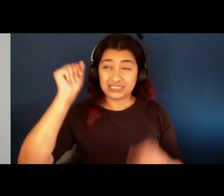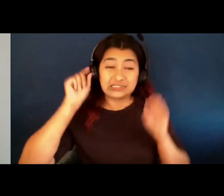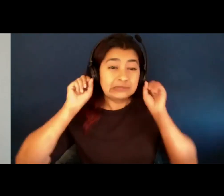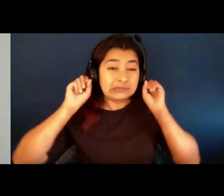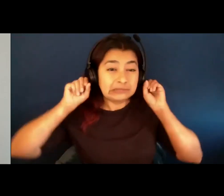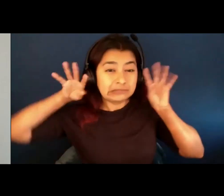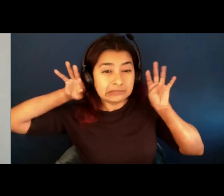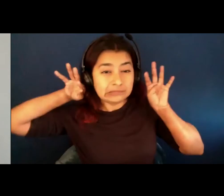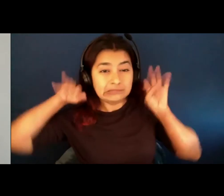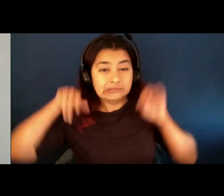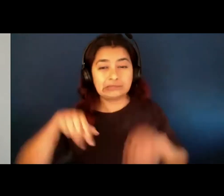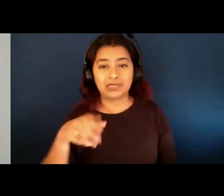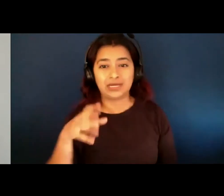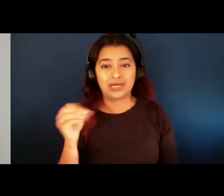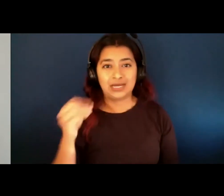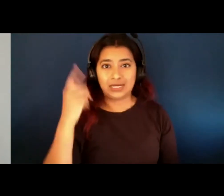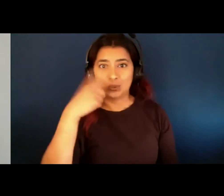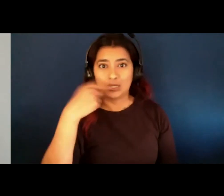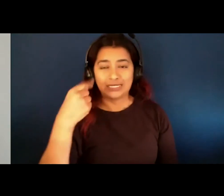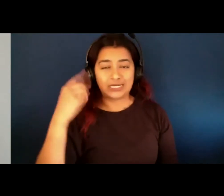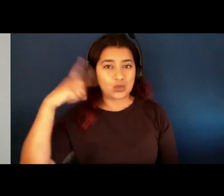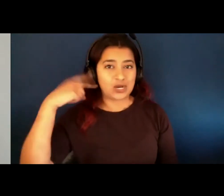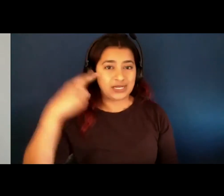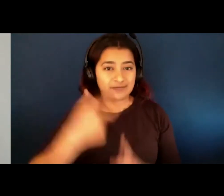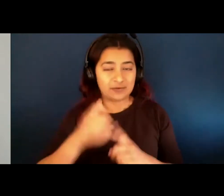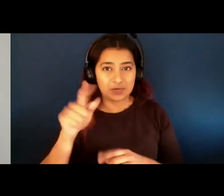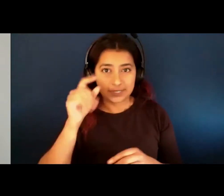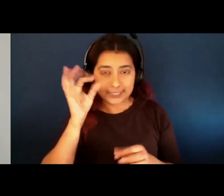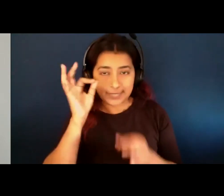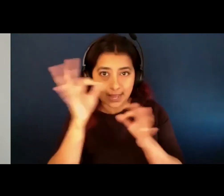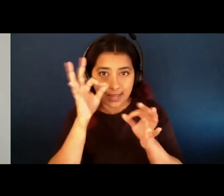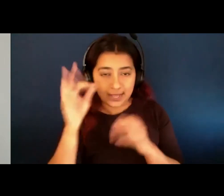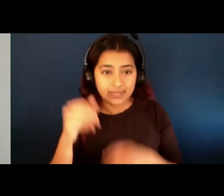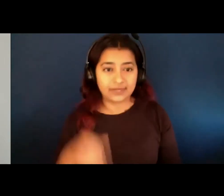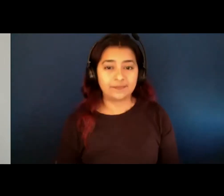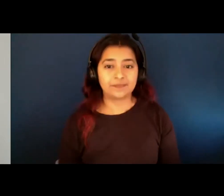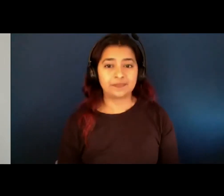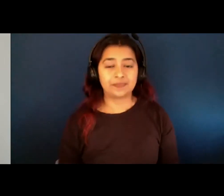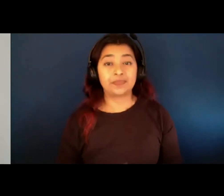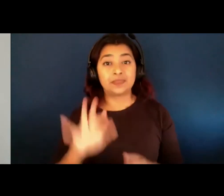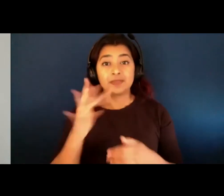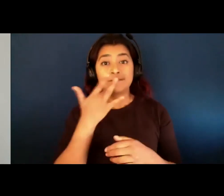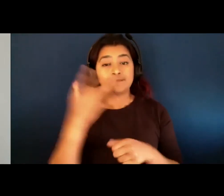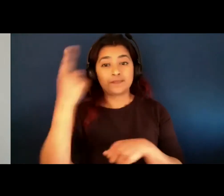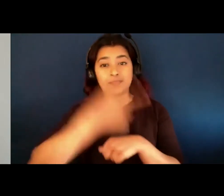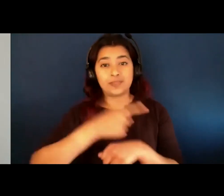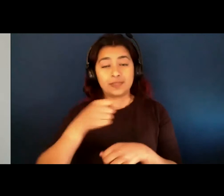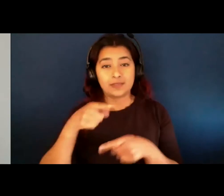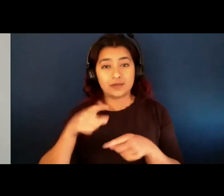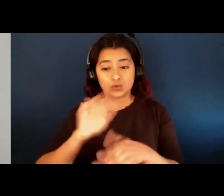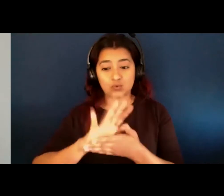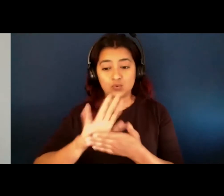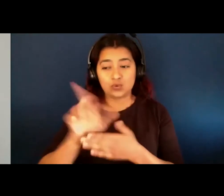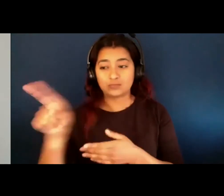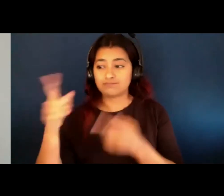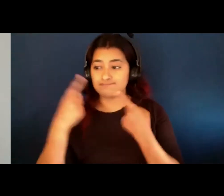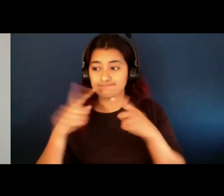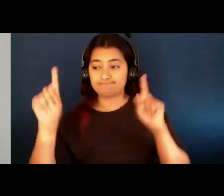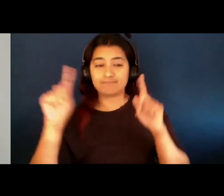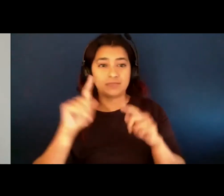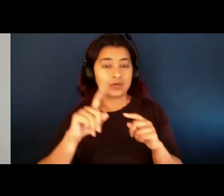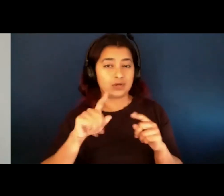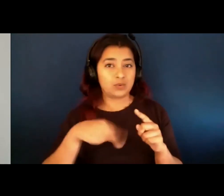and crazy struck out of her eyes. One day, Vega's favorite day so far at school, Miss Moon announced that morning when she'd